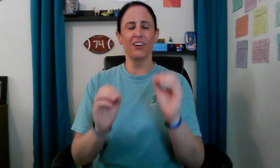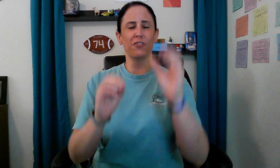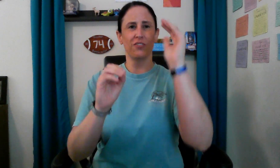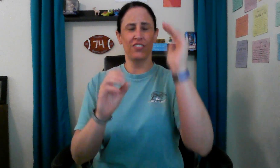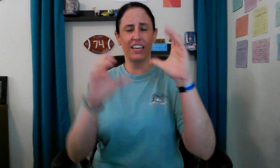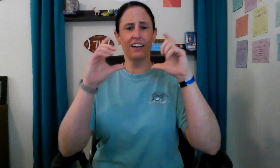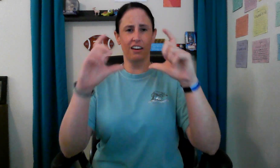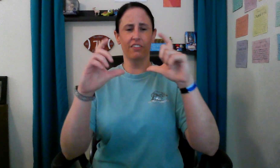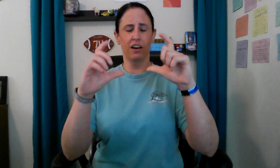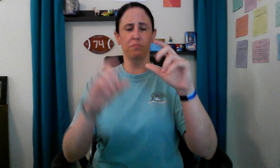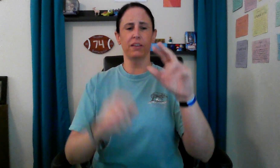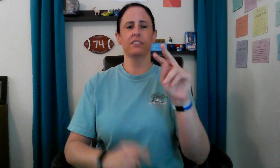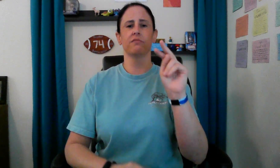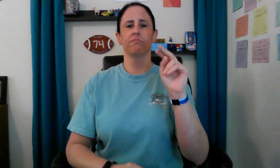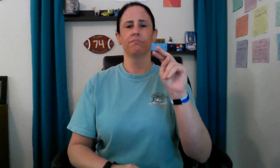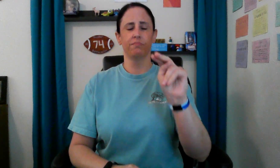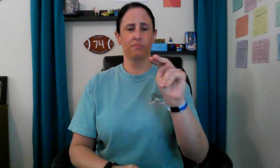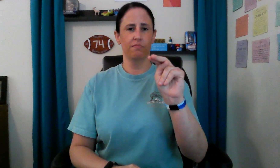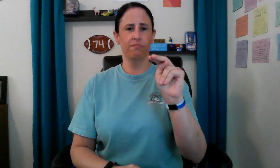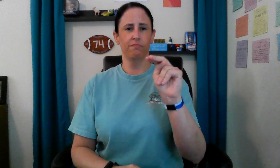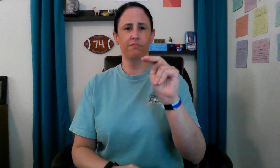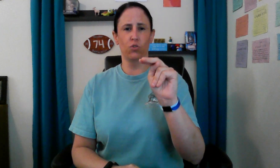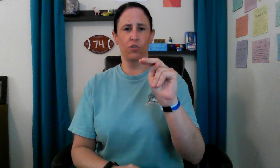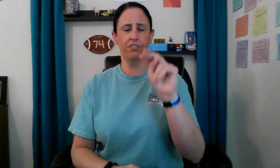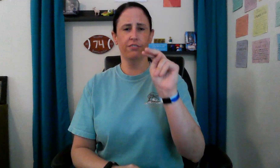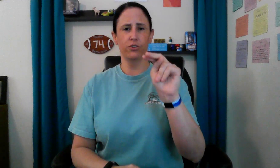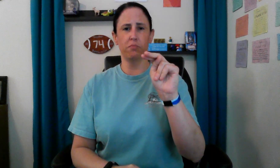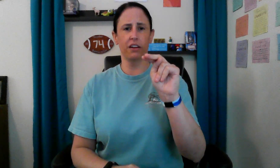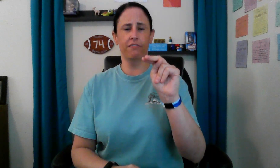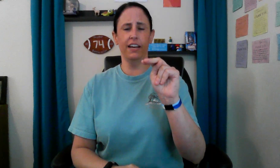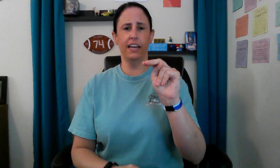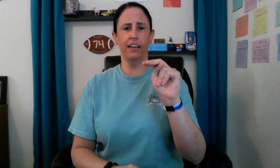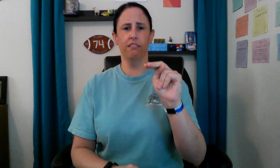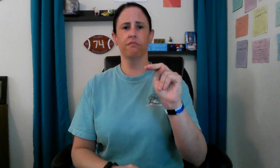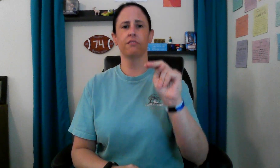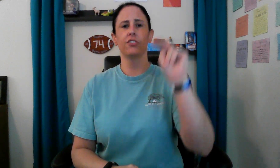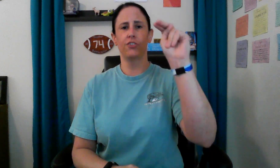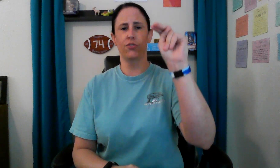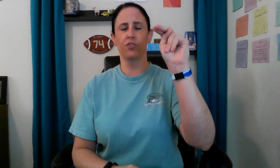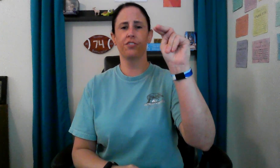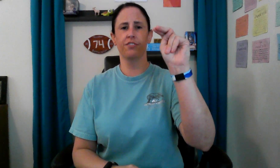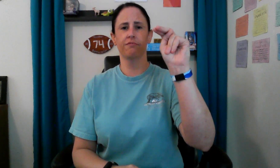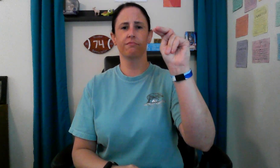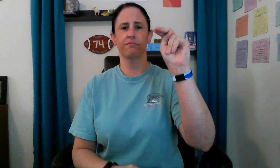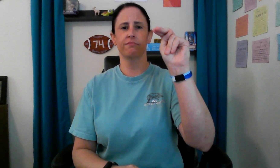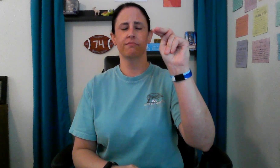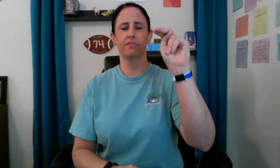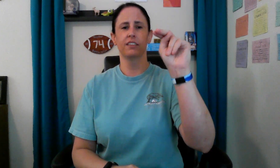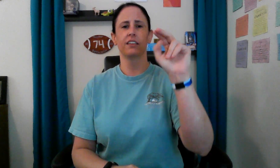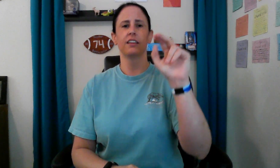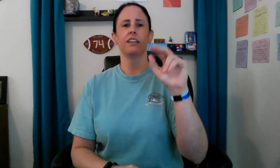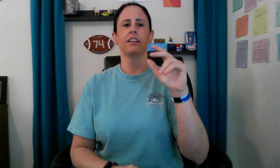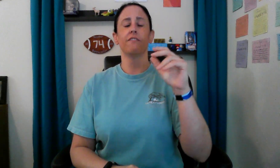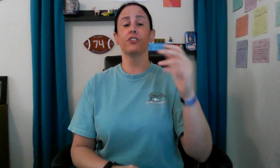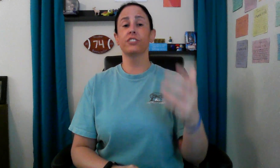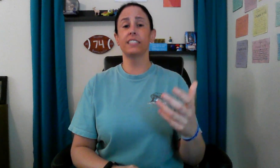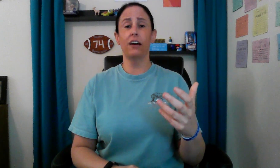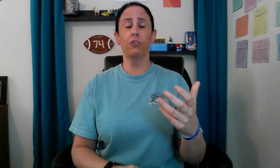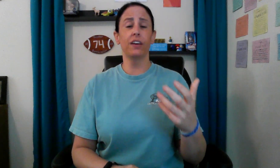so think of a compass. North, do a modified N, north. For south, I've